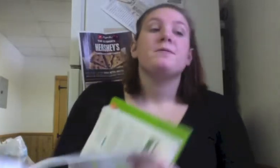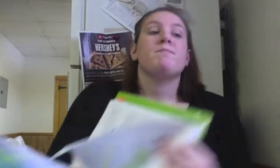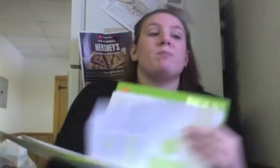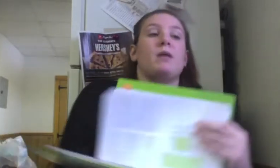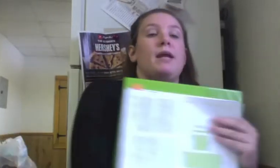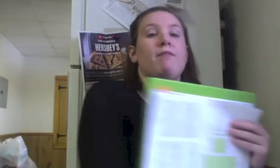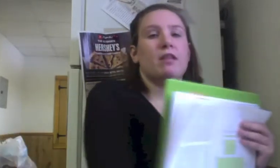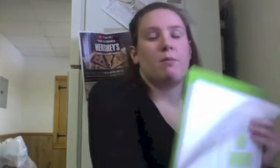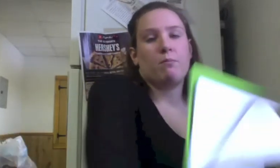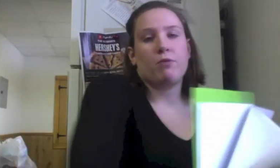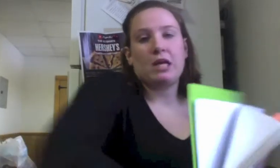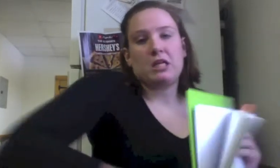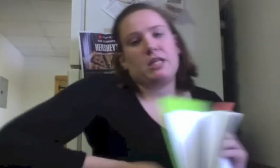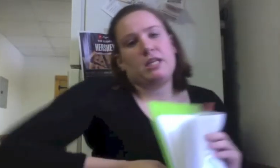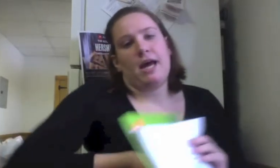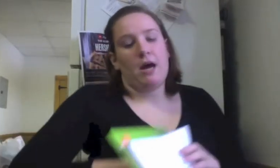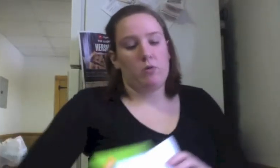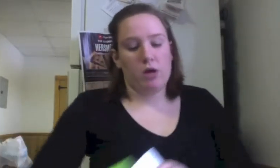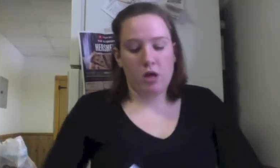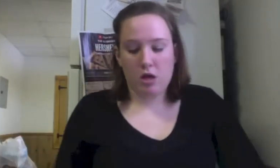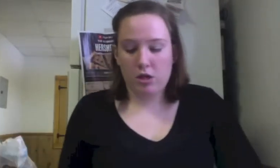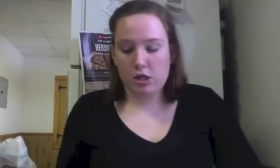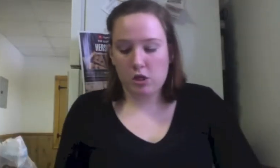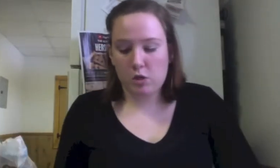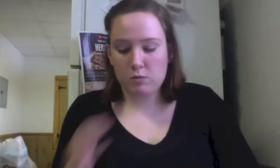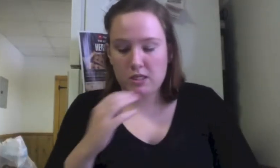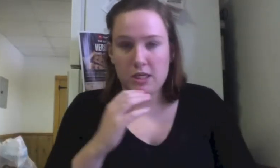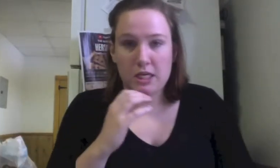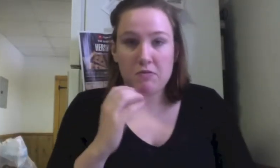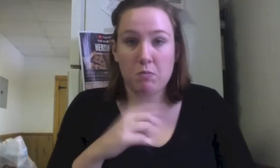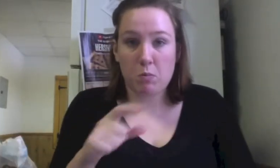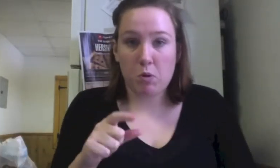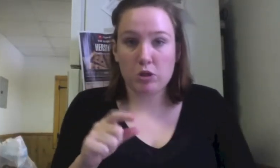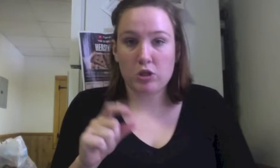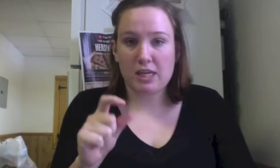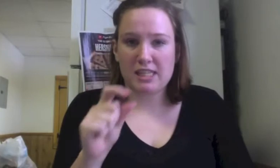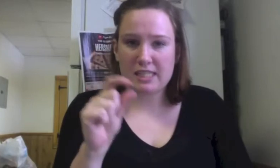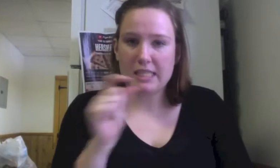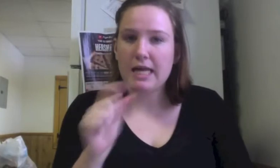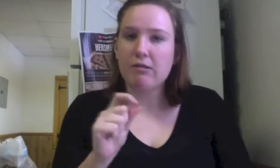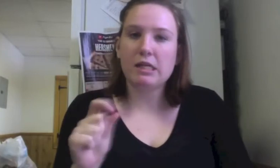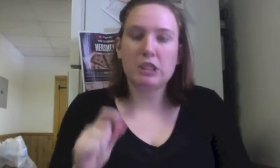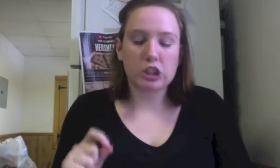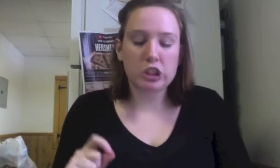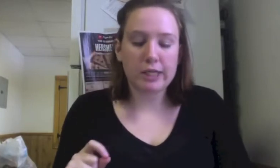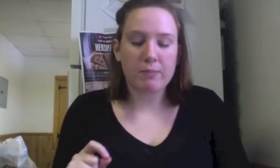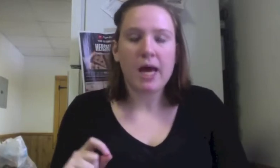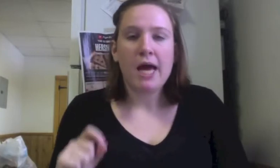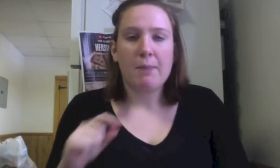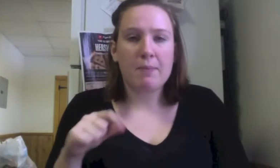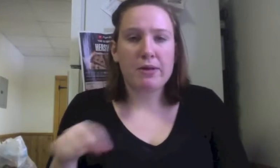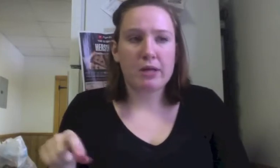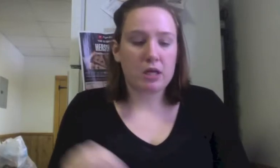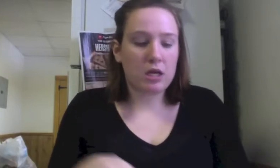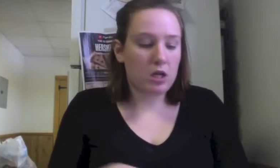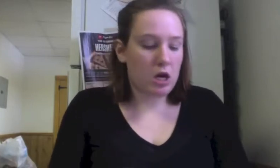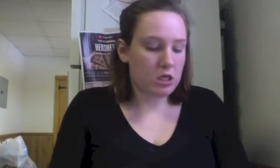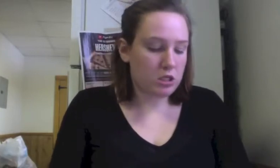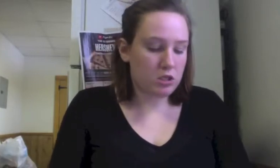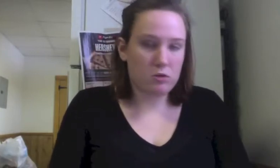and having them break down the cubes even more so they can see that relationship. Might be a little hard to do